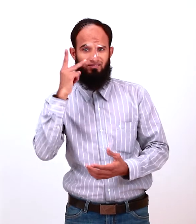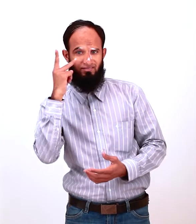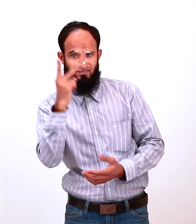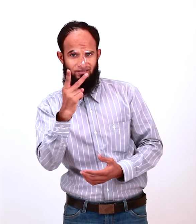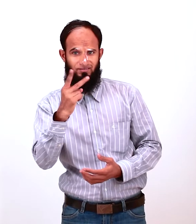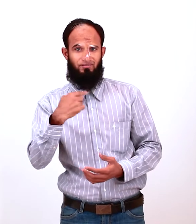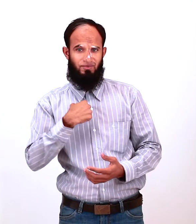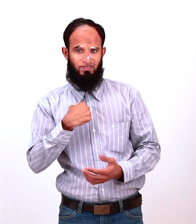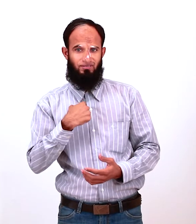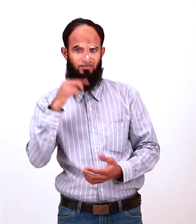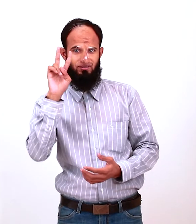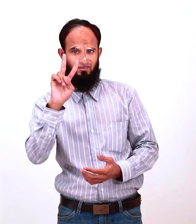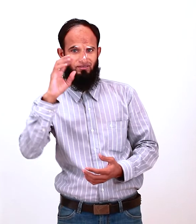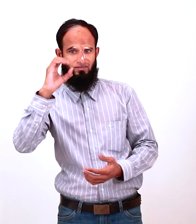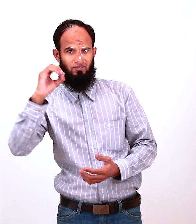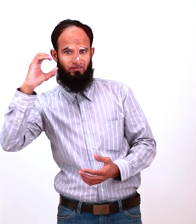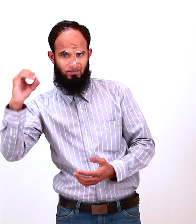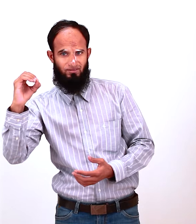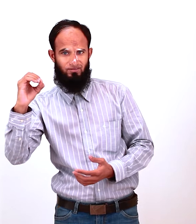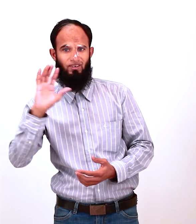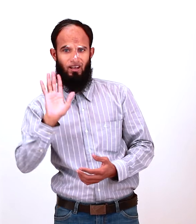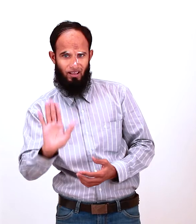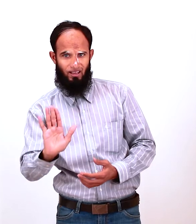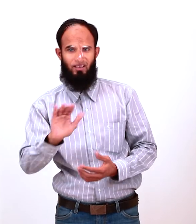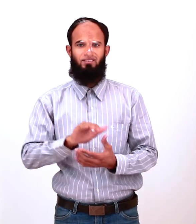Notice that we have 2 zeros on the right side of the colon.